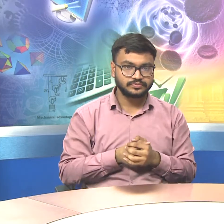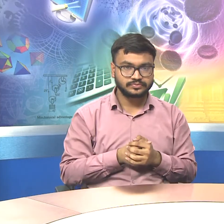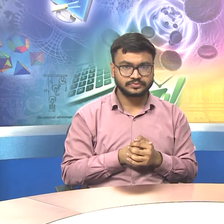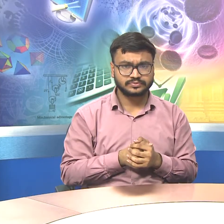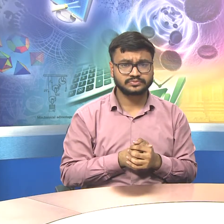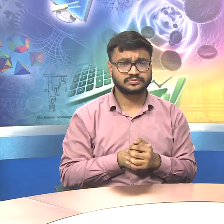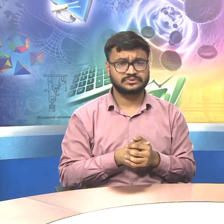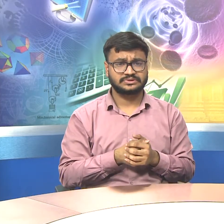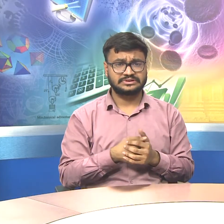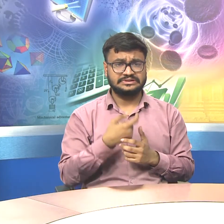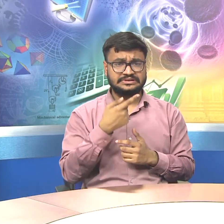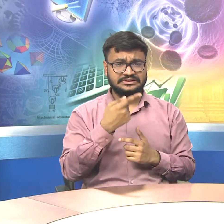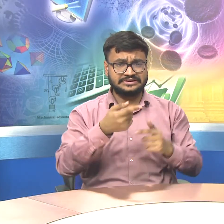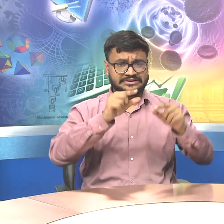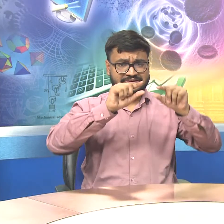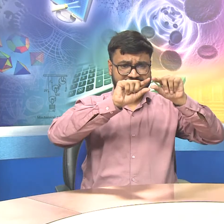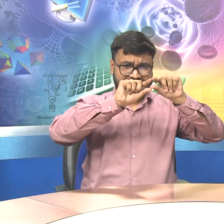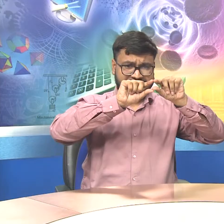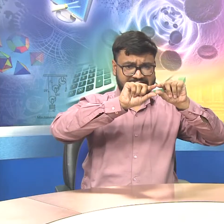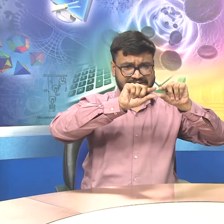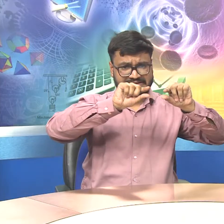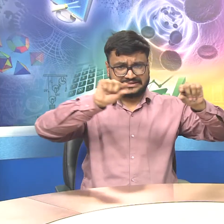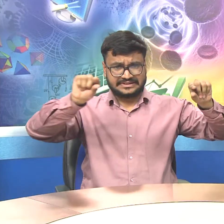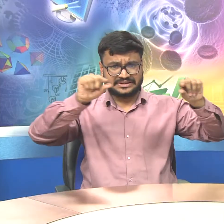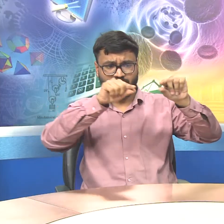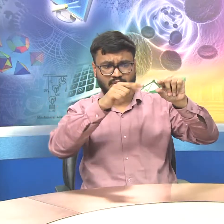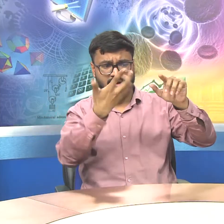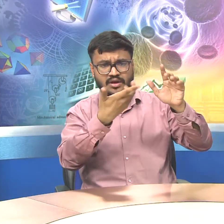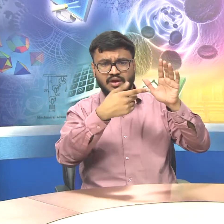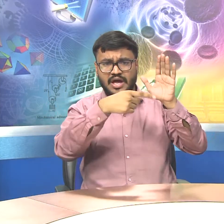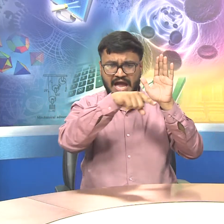Now we will look at the negation or negative sentences.